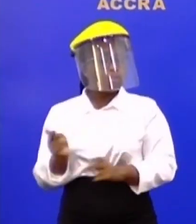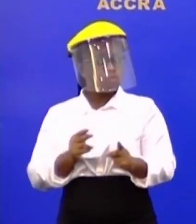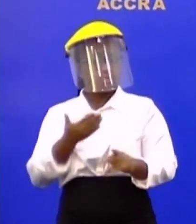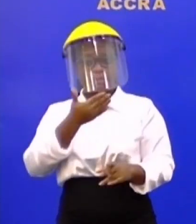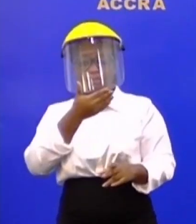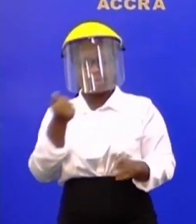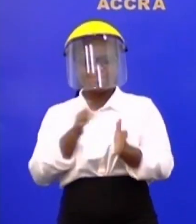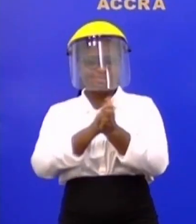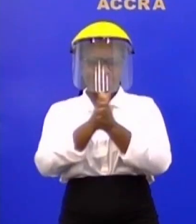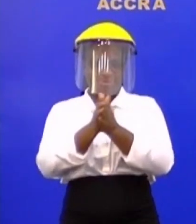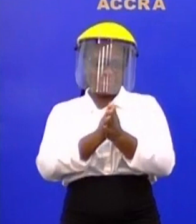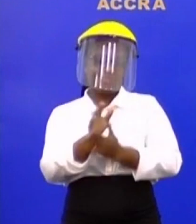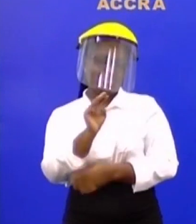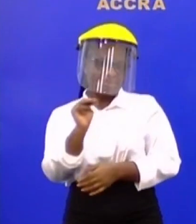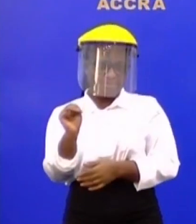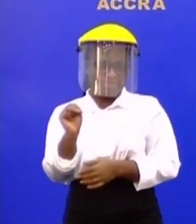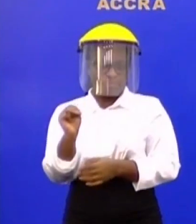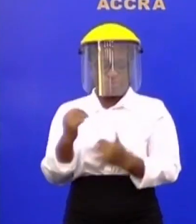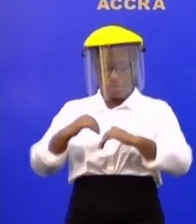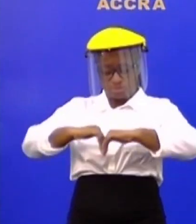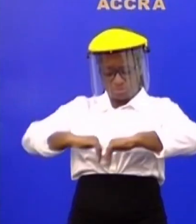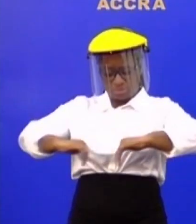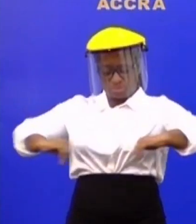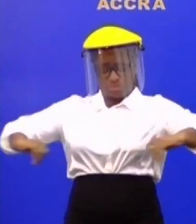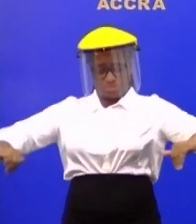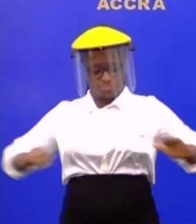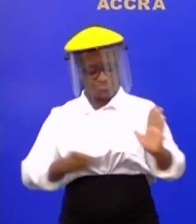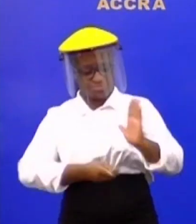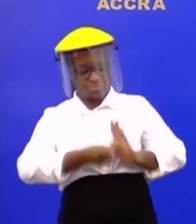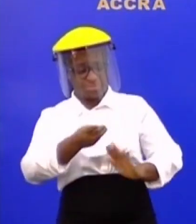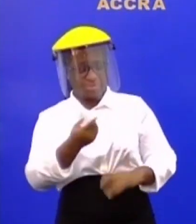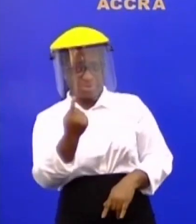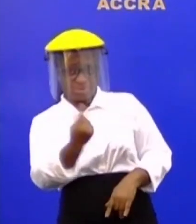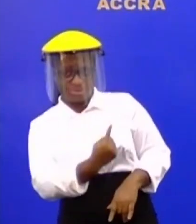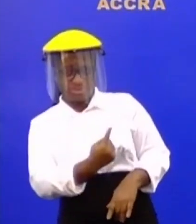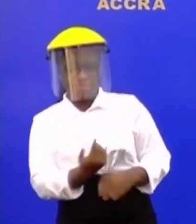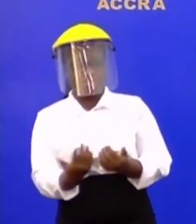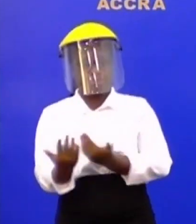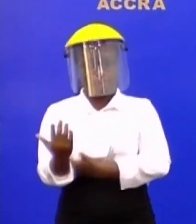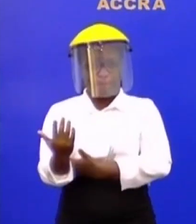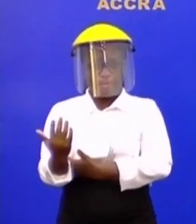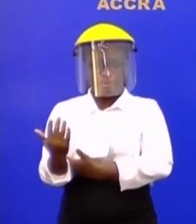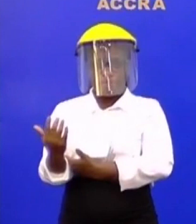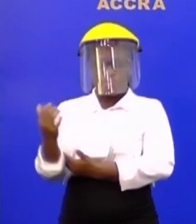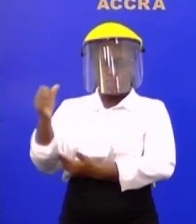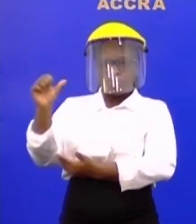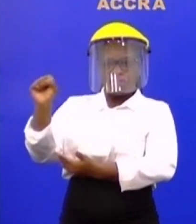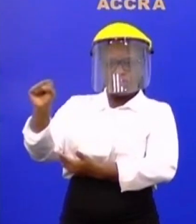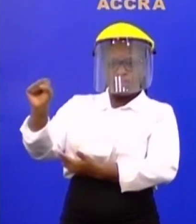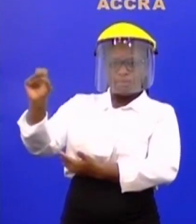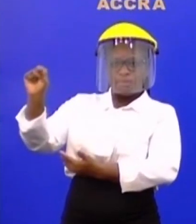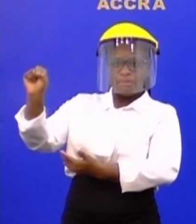best wishes to him. In a separate development that has come to us this morning, Senior Minister Yao Safo